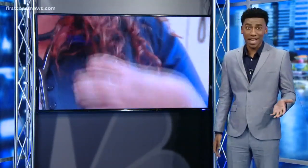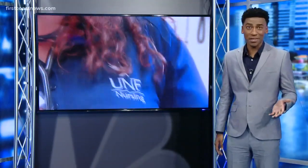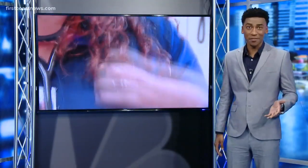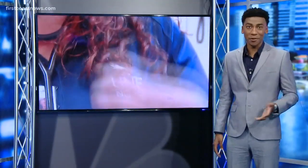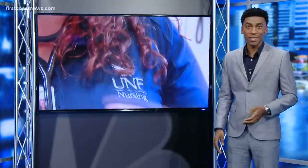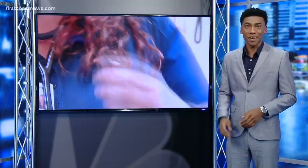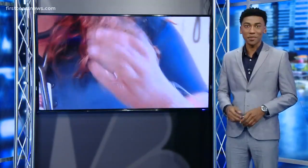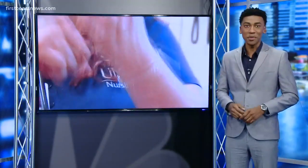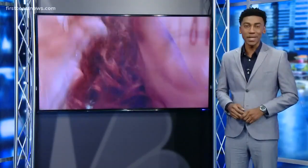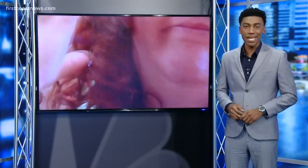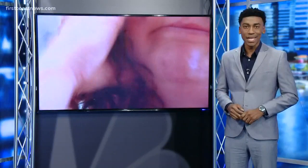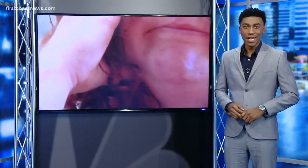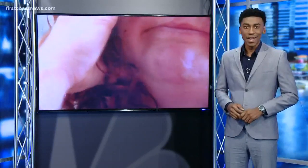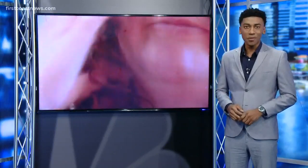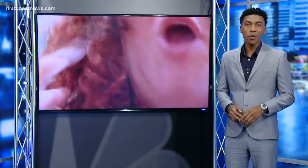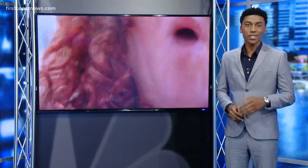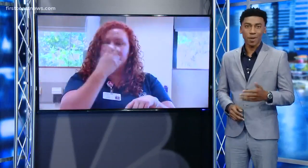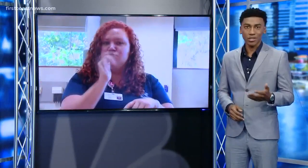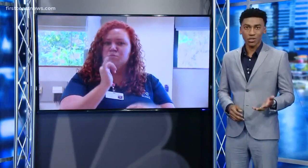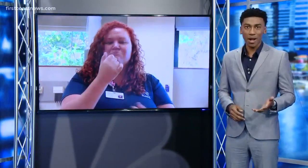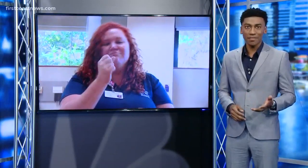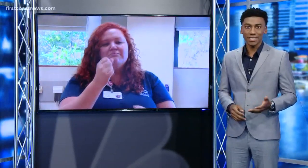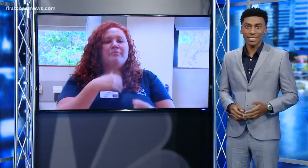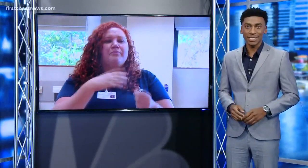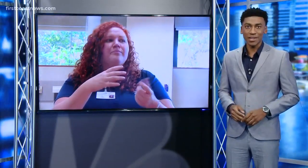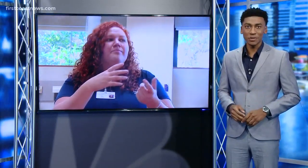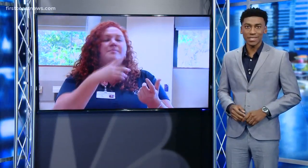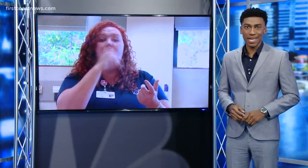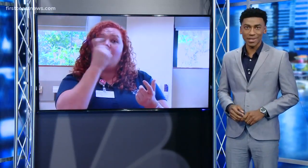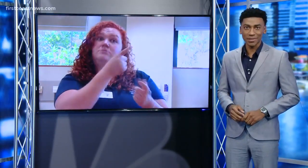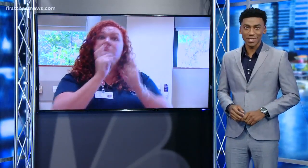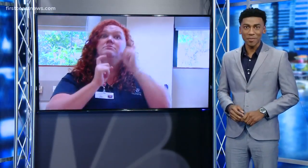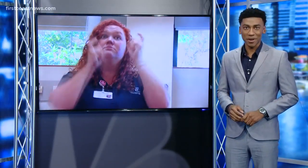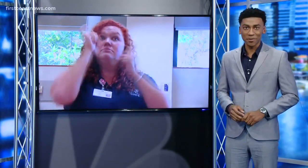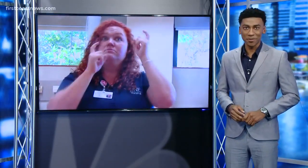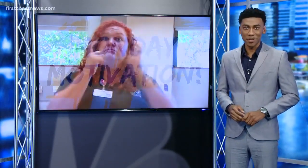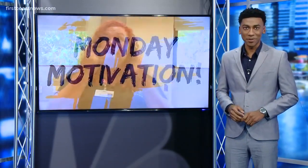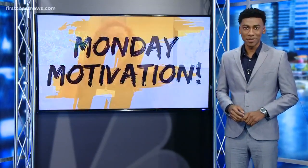be an advocate for the deaf community, of course, while striving to set new standards in the medical field.